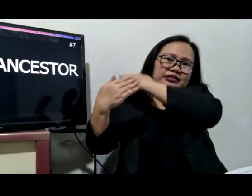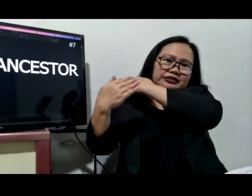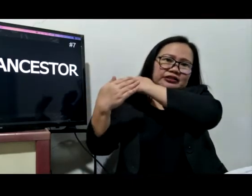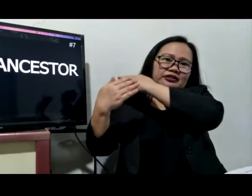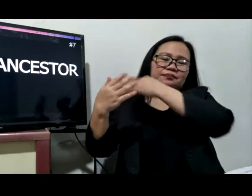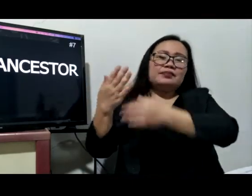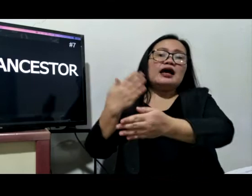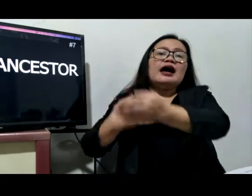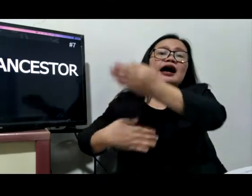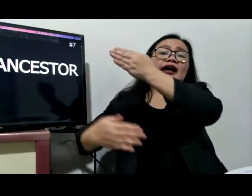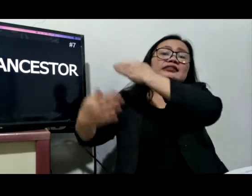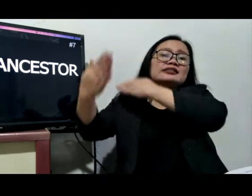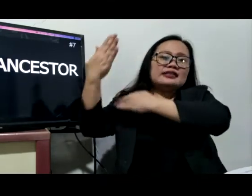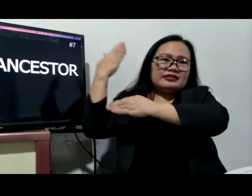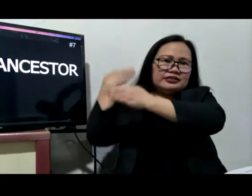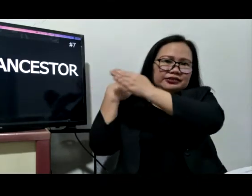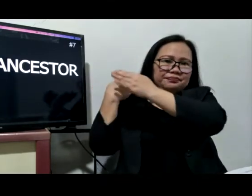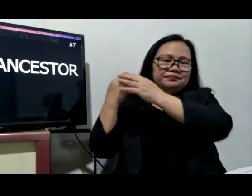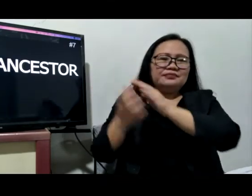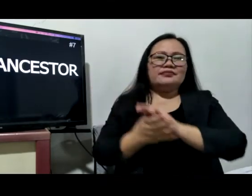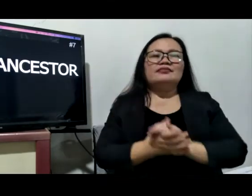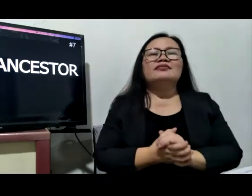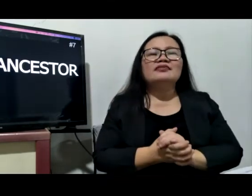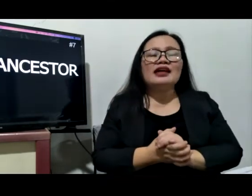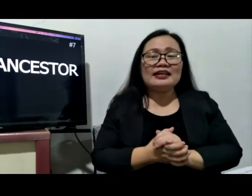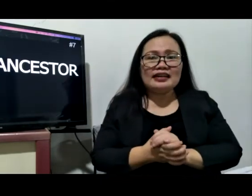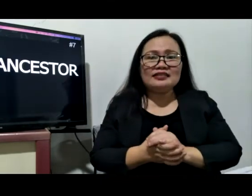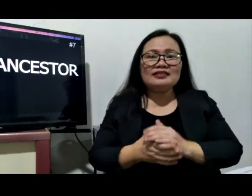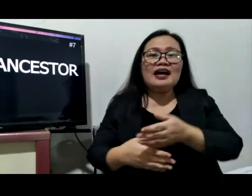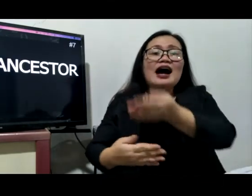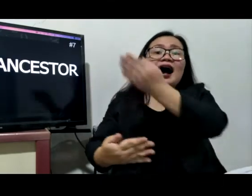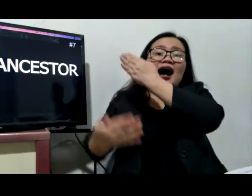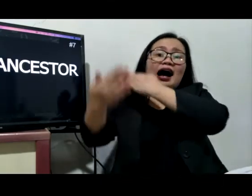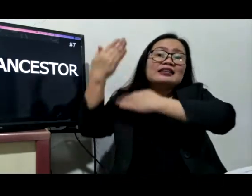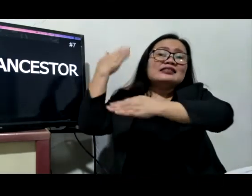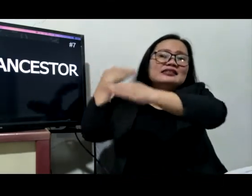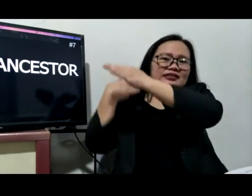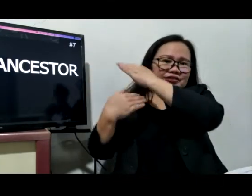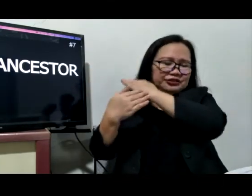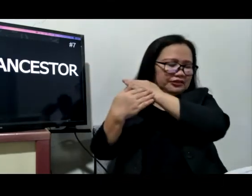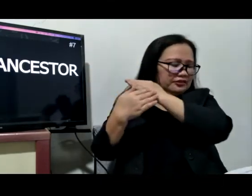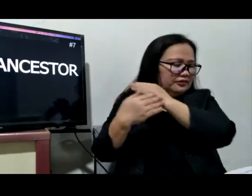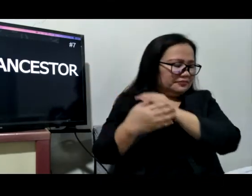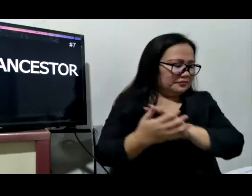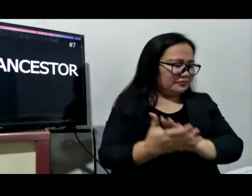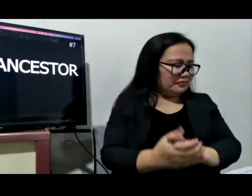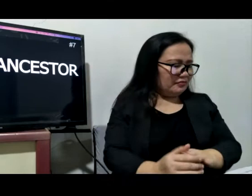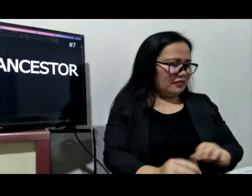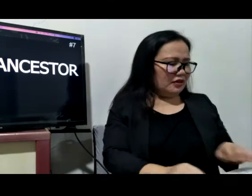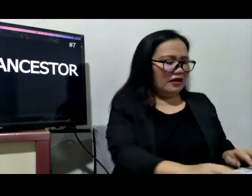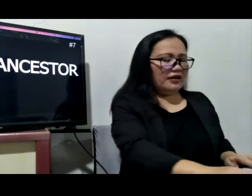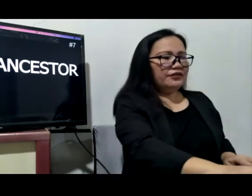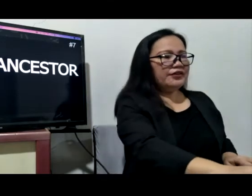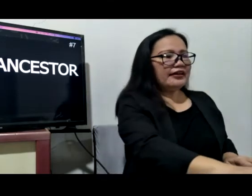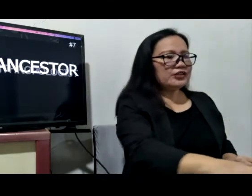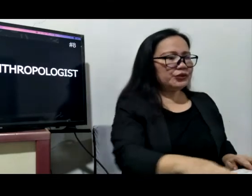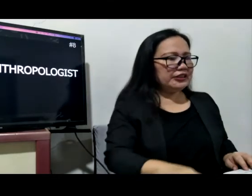ancestor. Ancestor. Again, ancestor. The next word